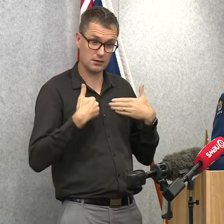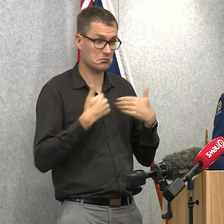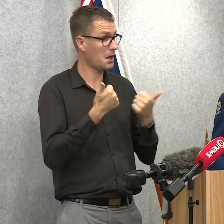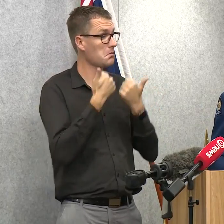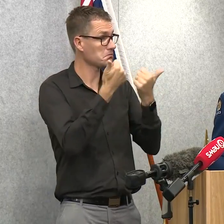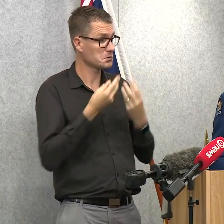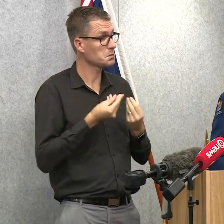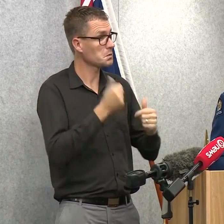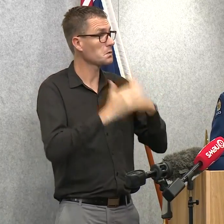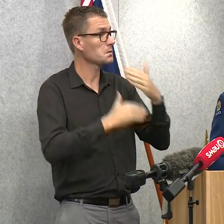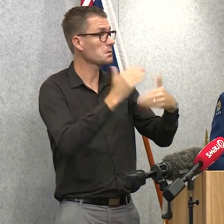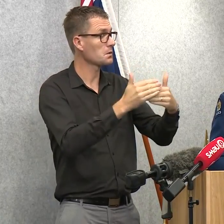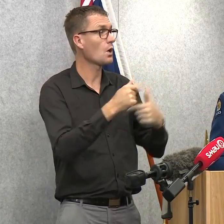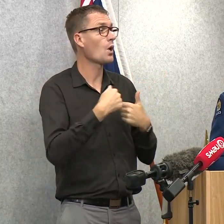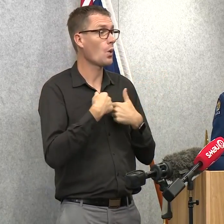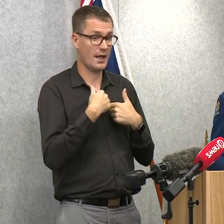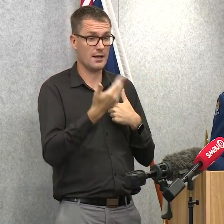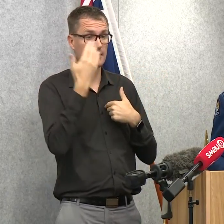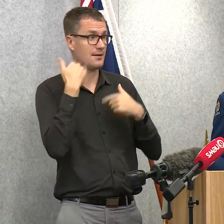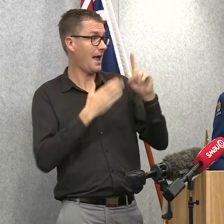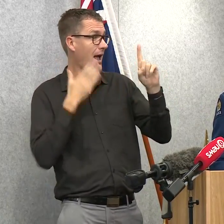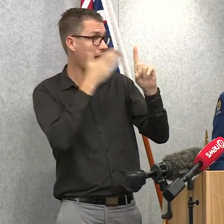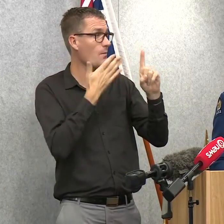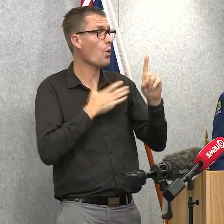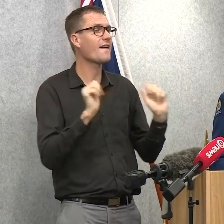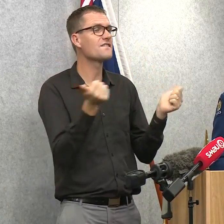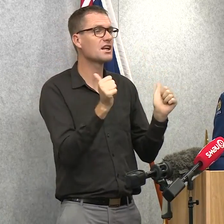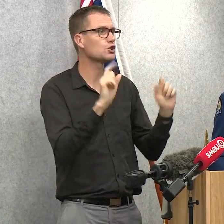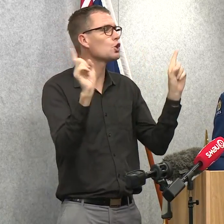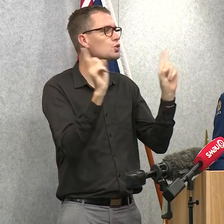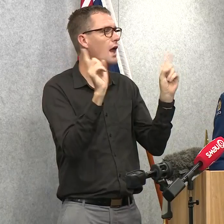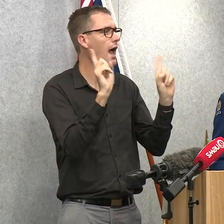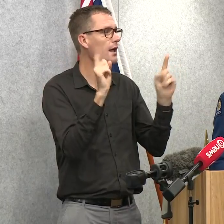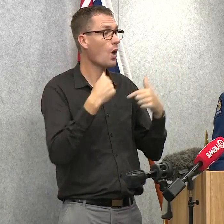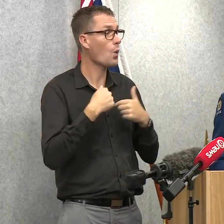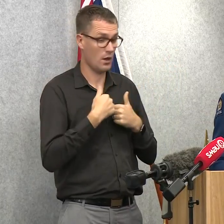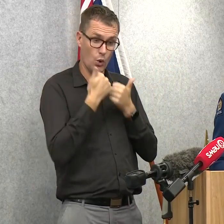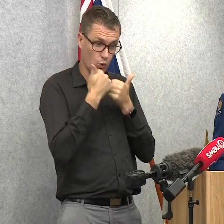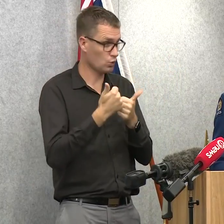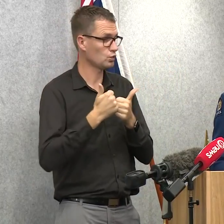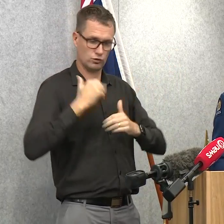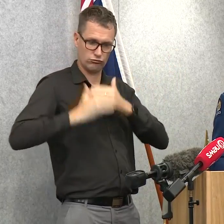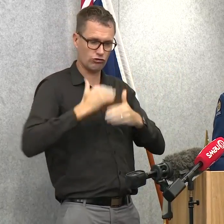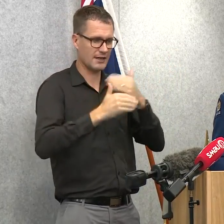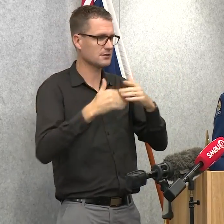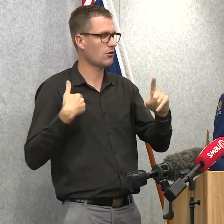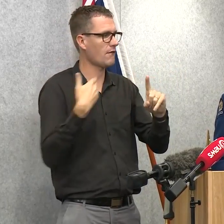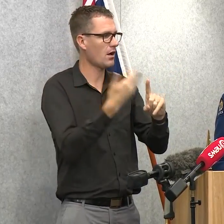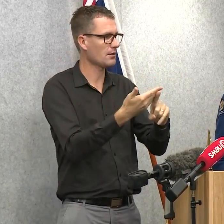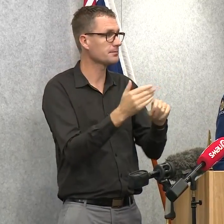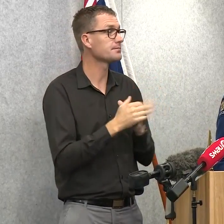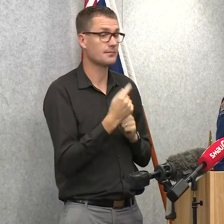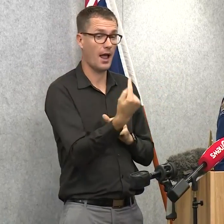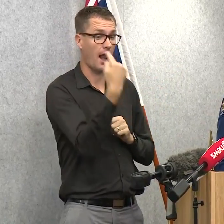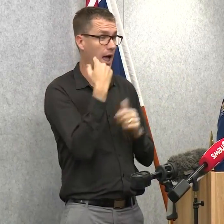to do what we could to complete that by today. We are making very good progress. As of last